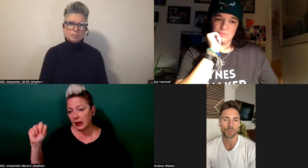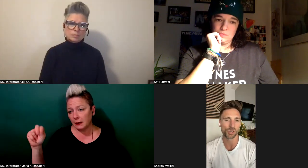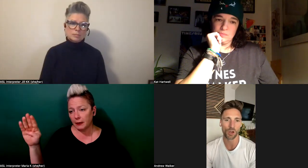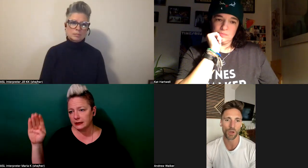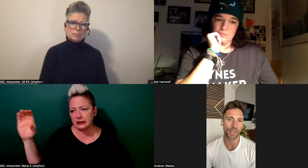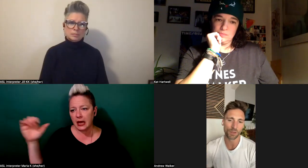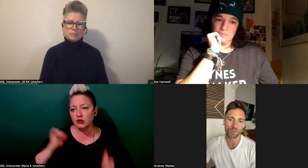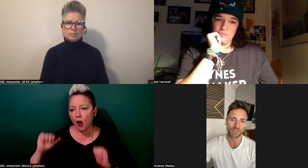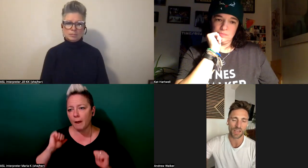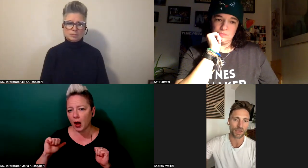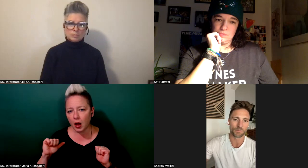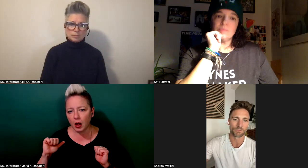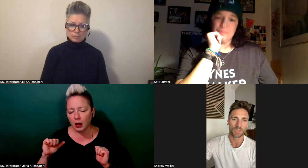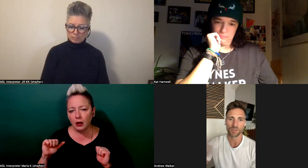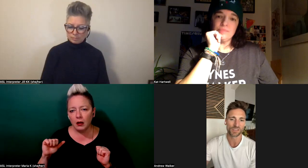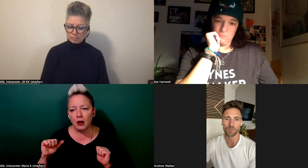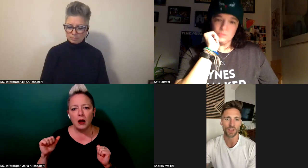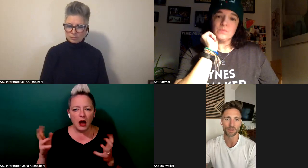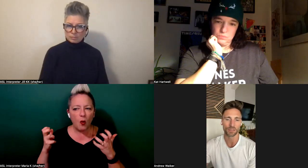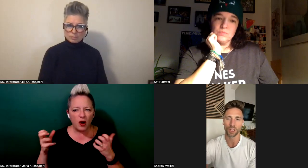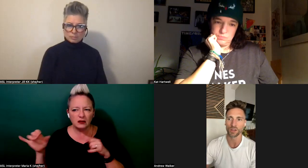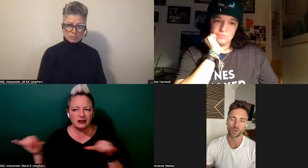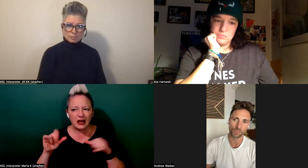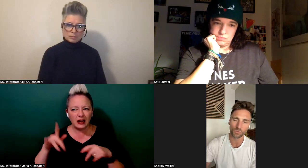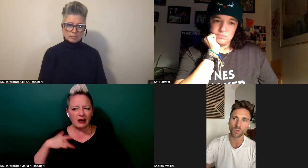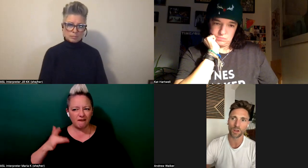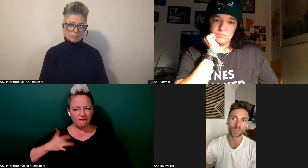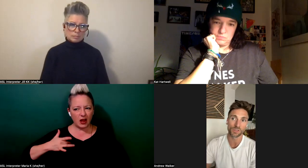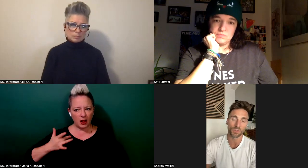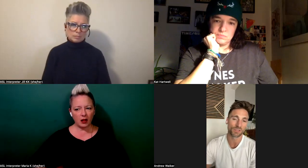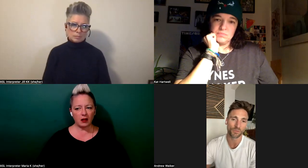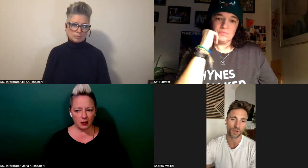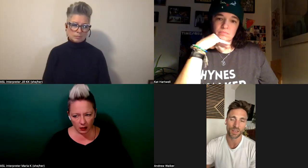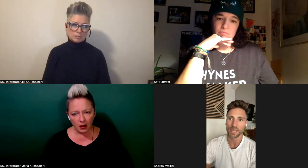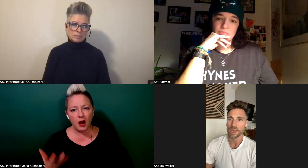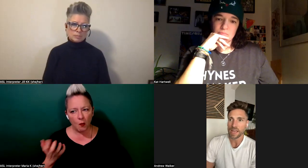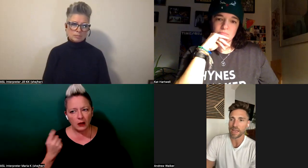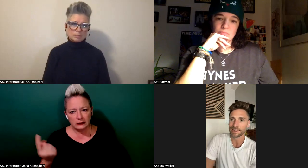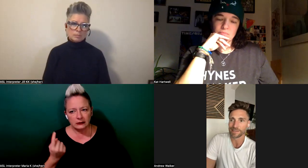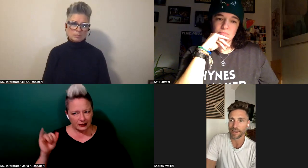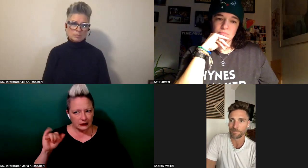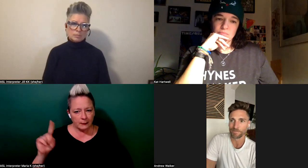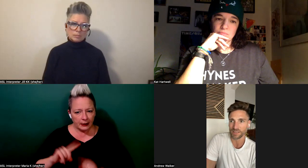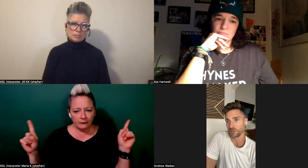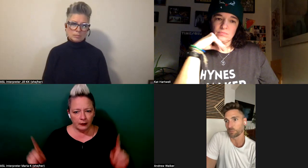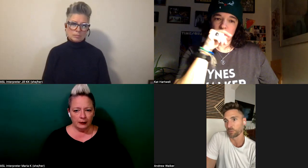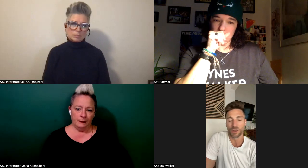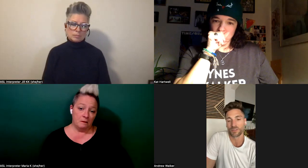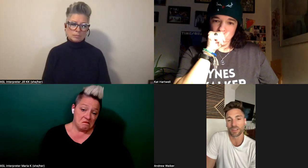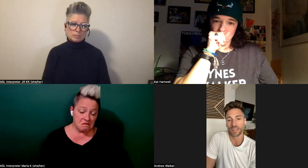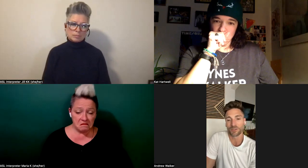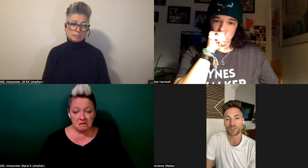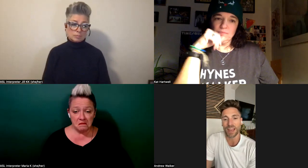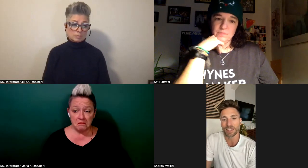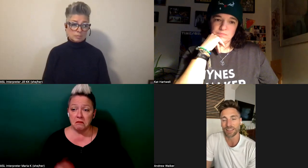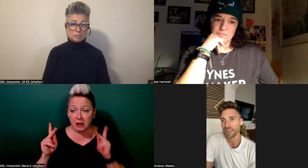NBC drama show, and it would be the same. It would be the same thing, you know. And so I really wanted to do something different. And I said, look, people are either